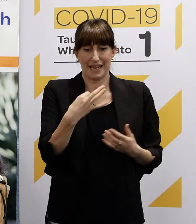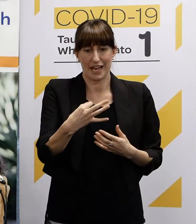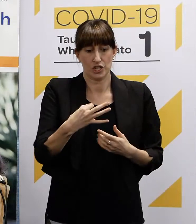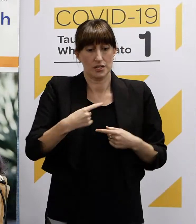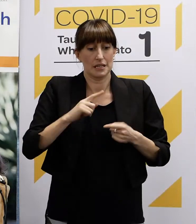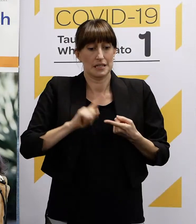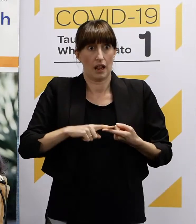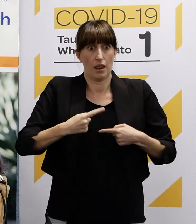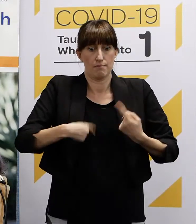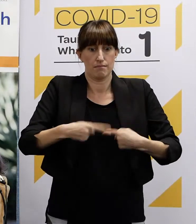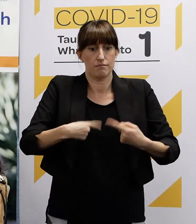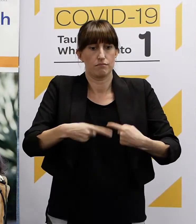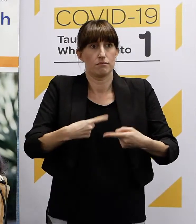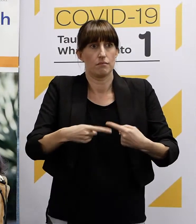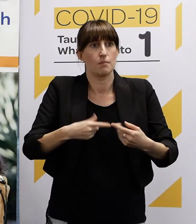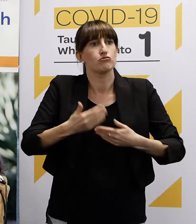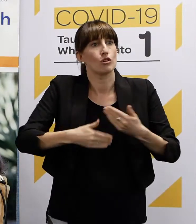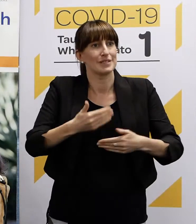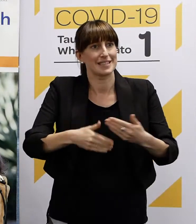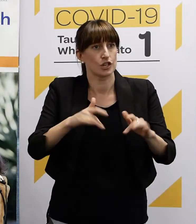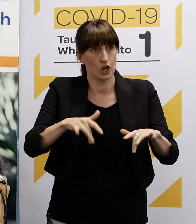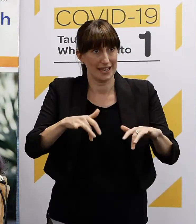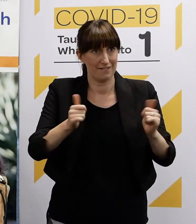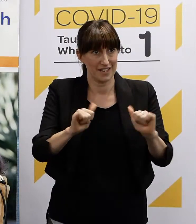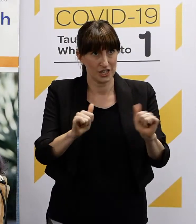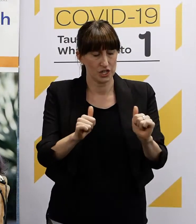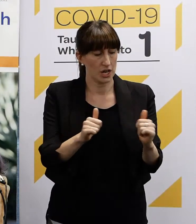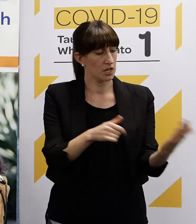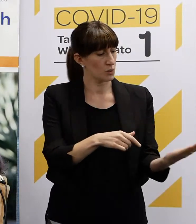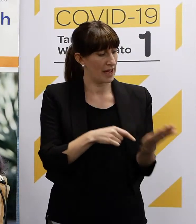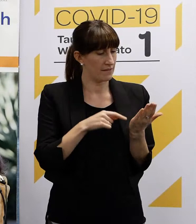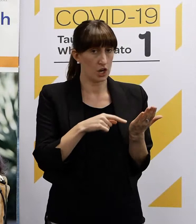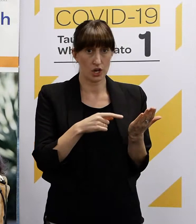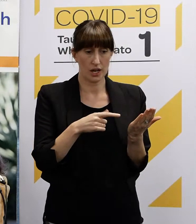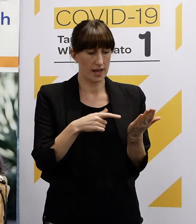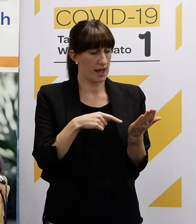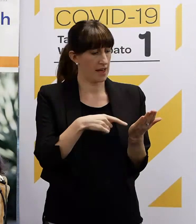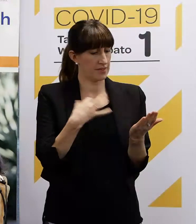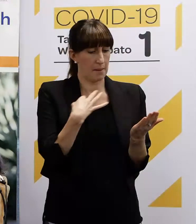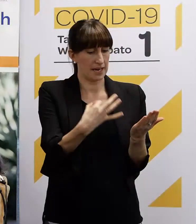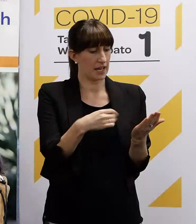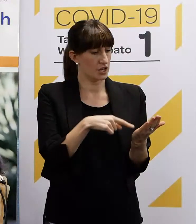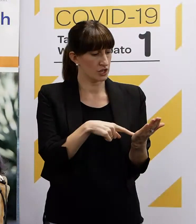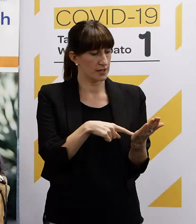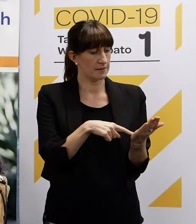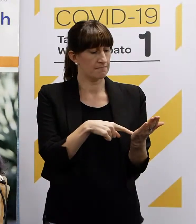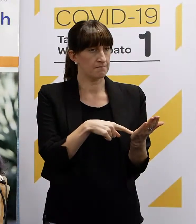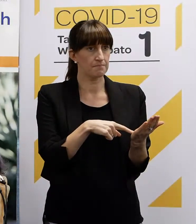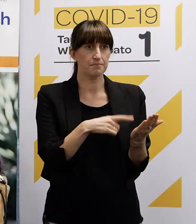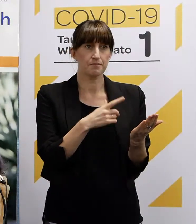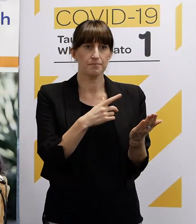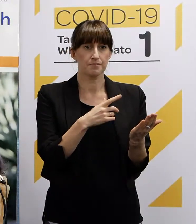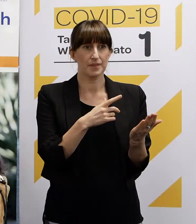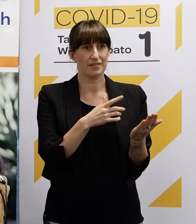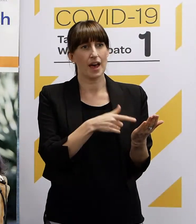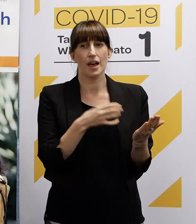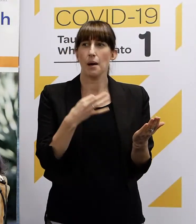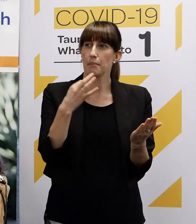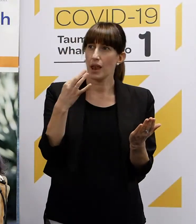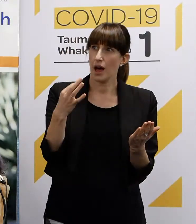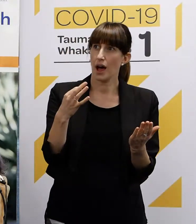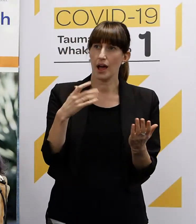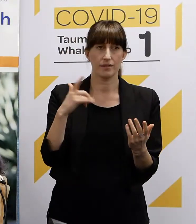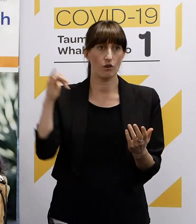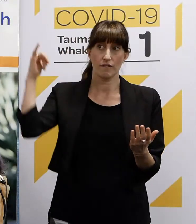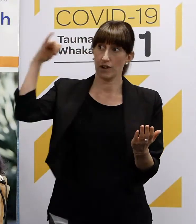would look at the alert level announcement, we would look at the applications that had come in. People had applied and arrived in